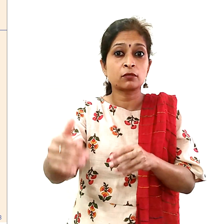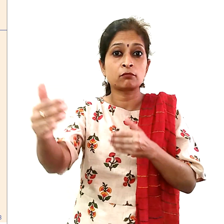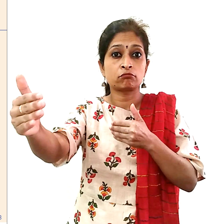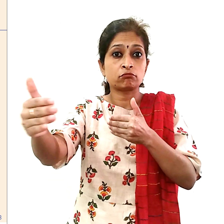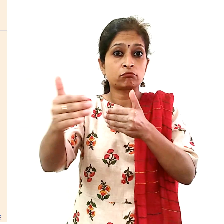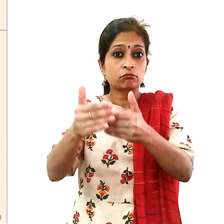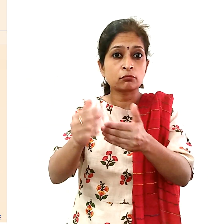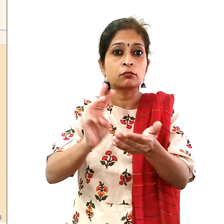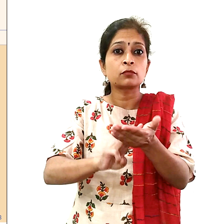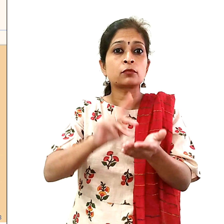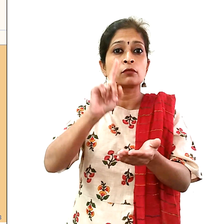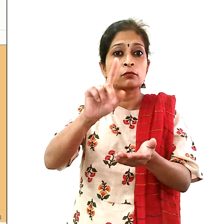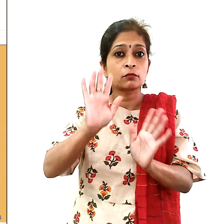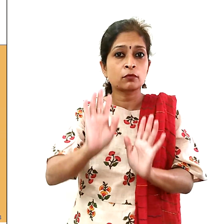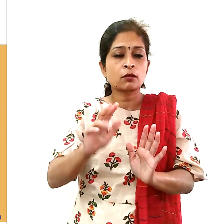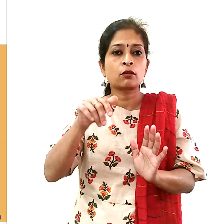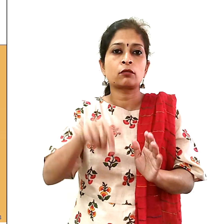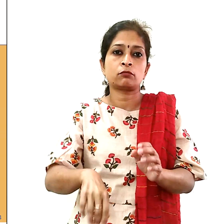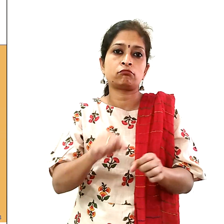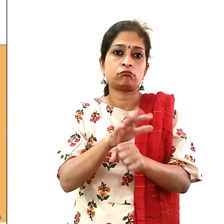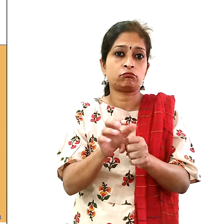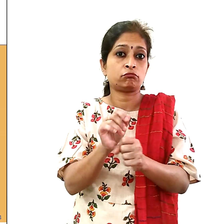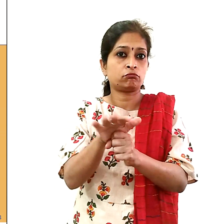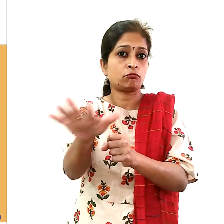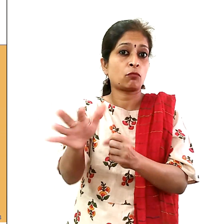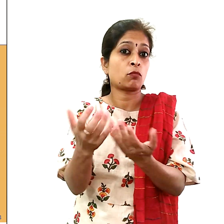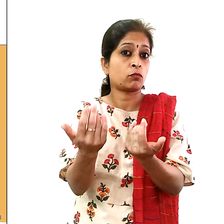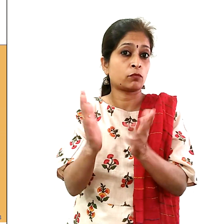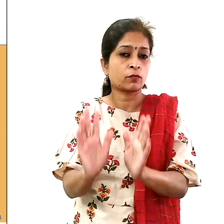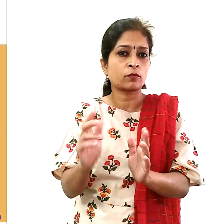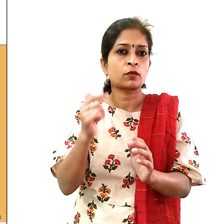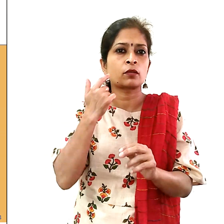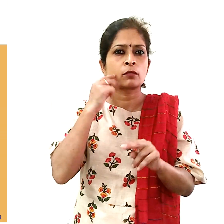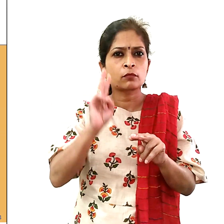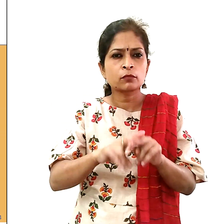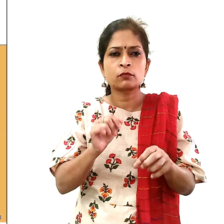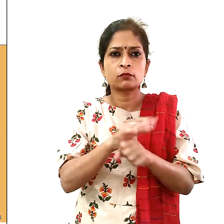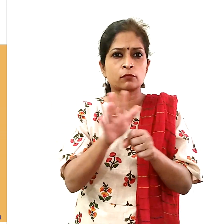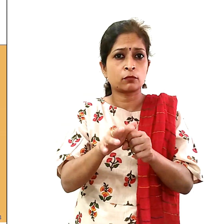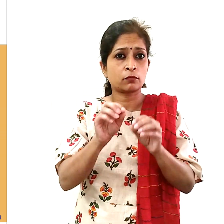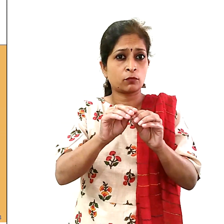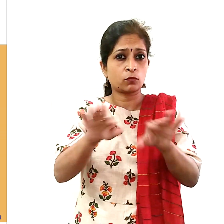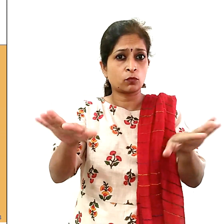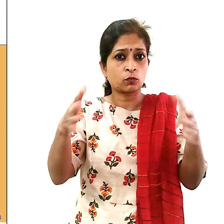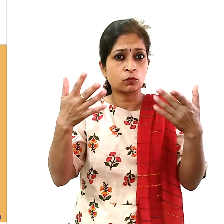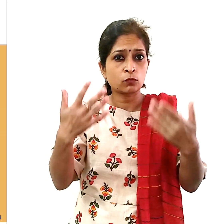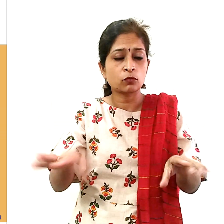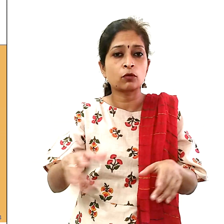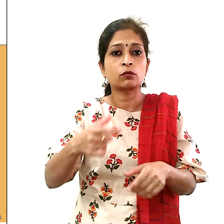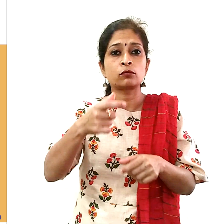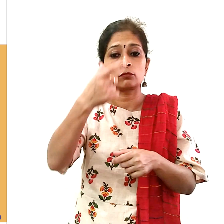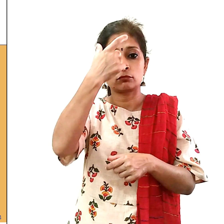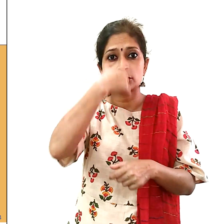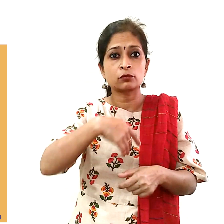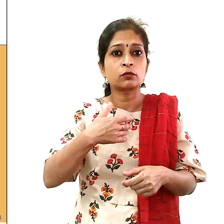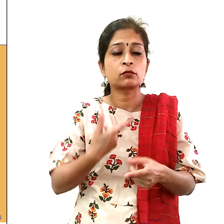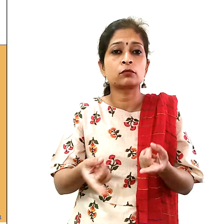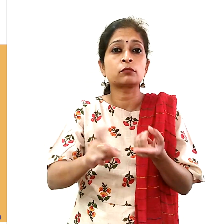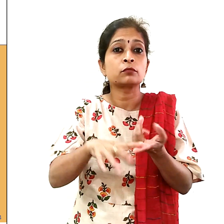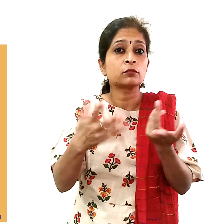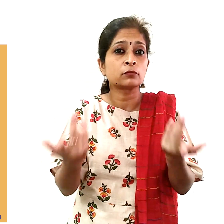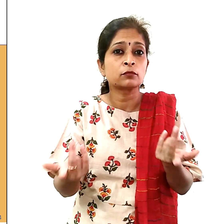1 meter from the infected person. What happens to a person who develops the disease? Majority of the